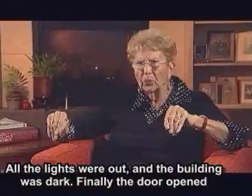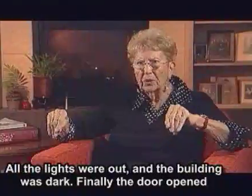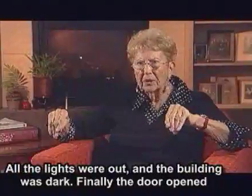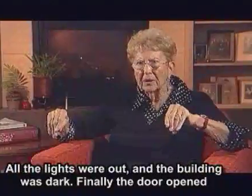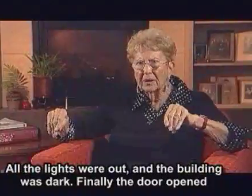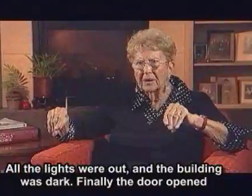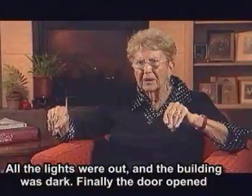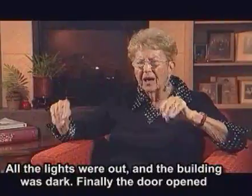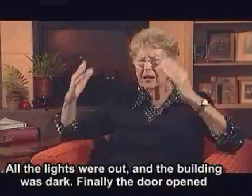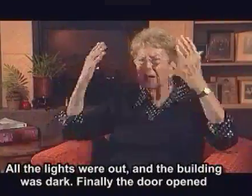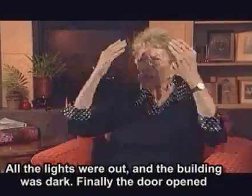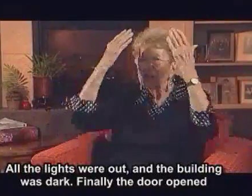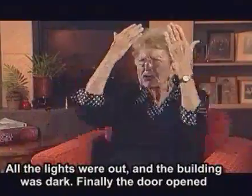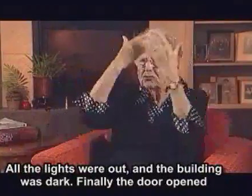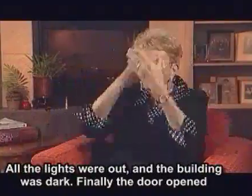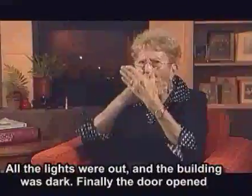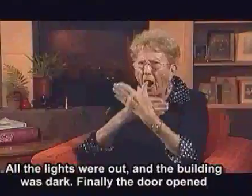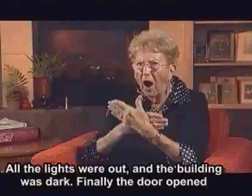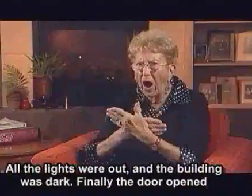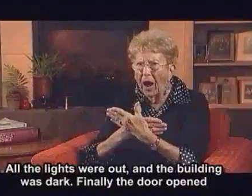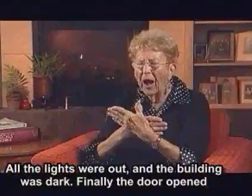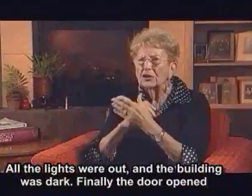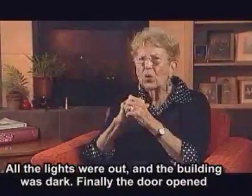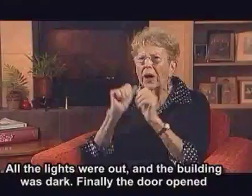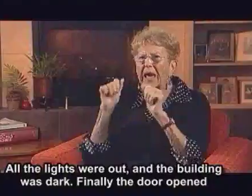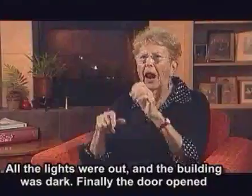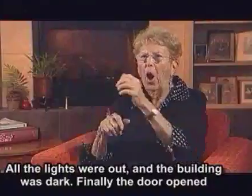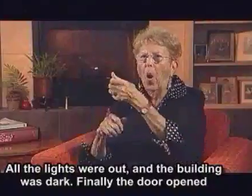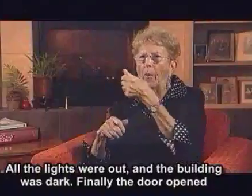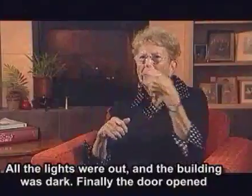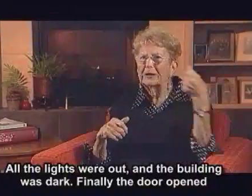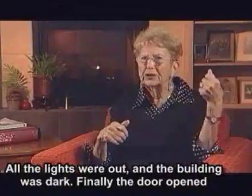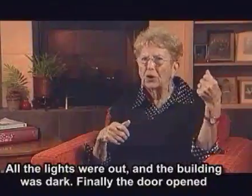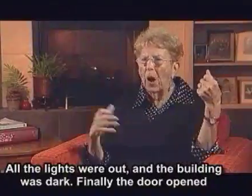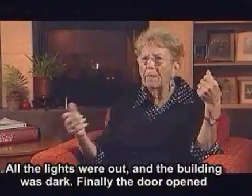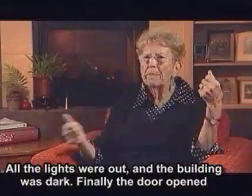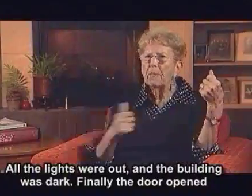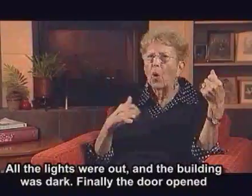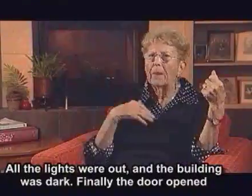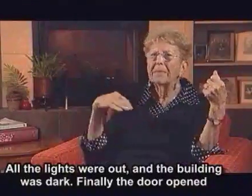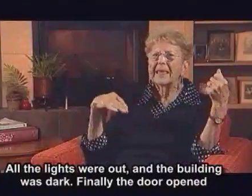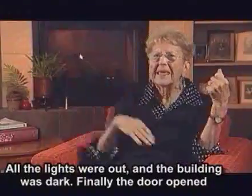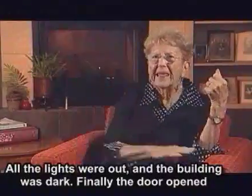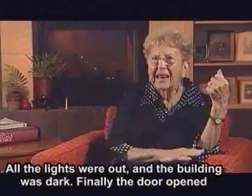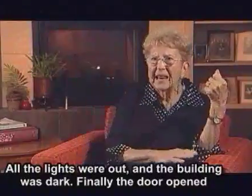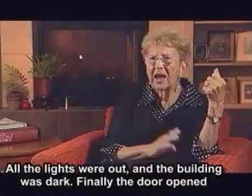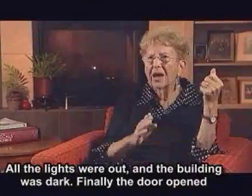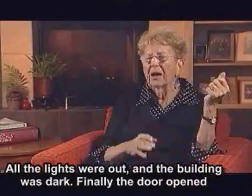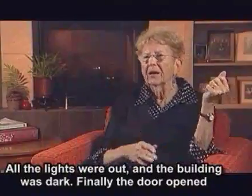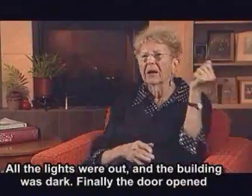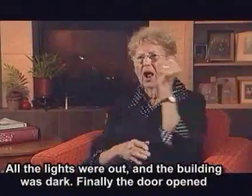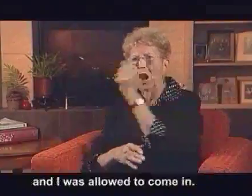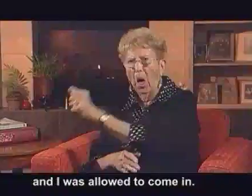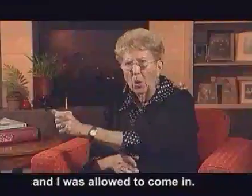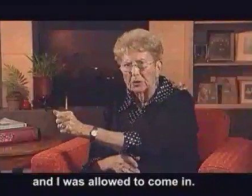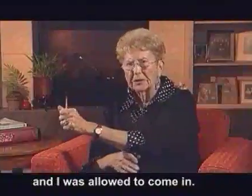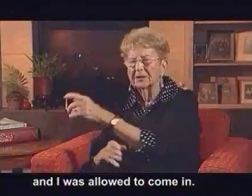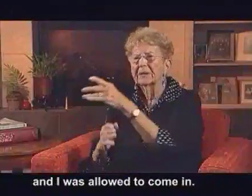All the lights were out, and the building was dark. Finally, the door opened, and I was allowed to come